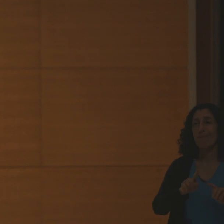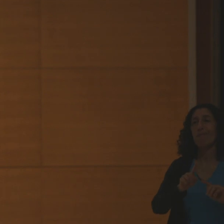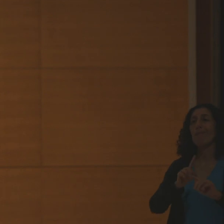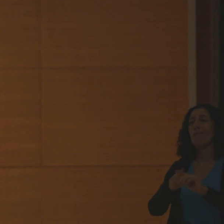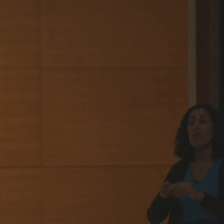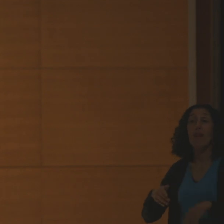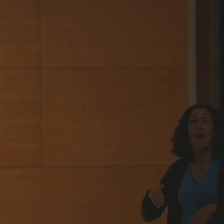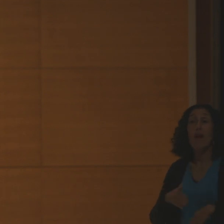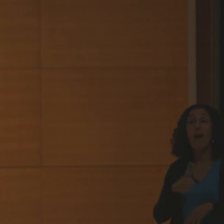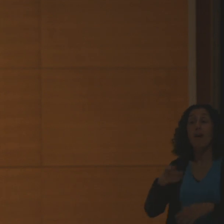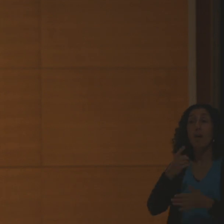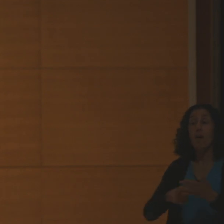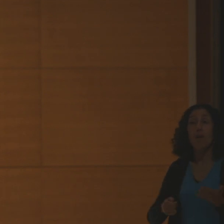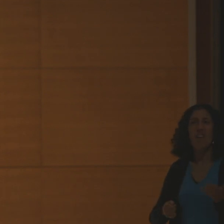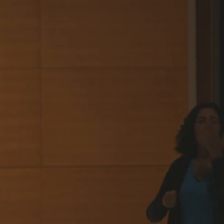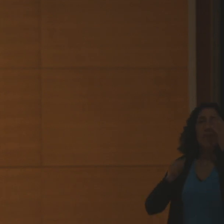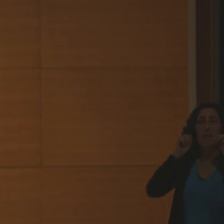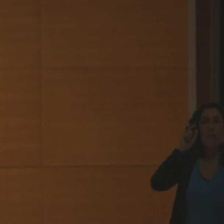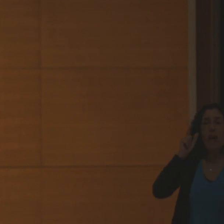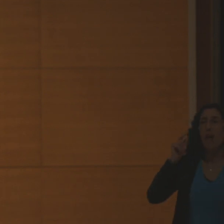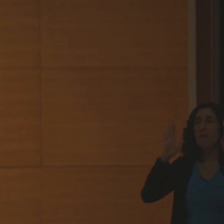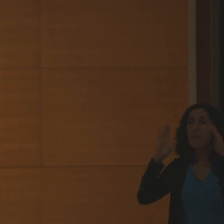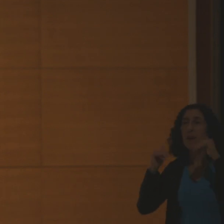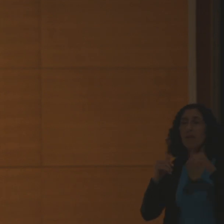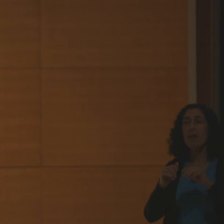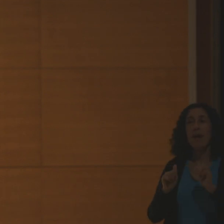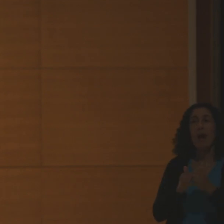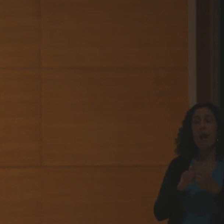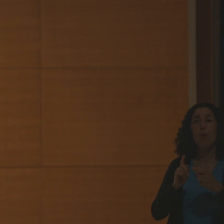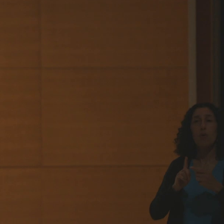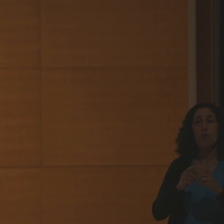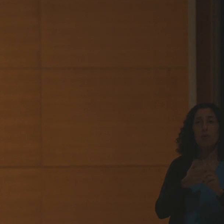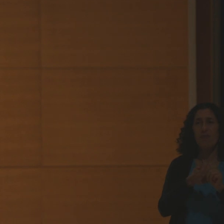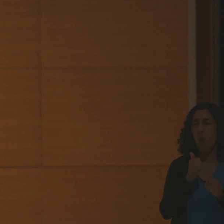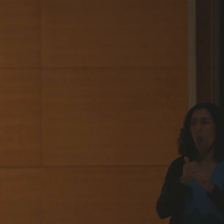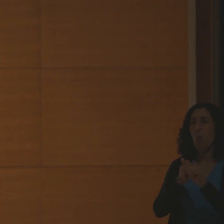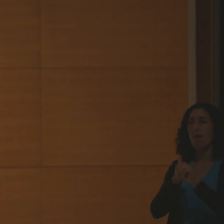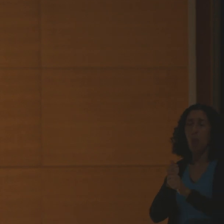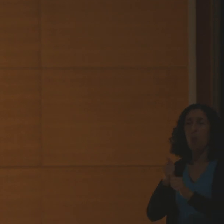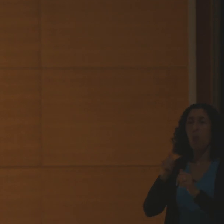choreography, the levitation required to avoid all of those things.